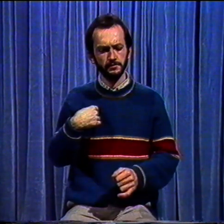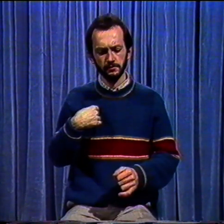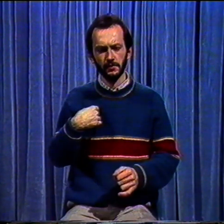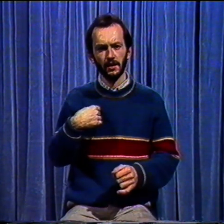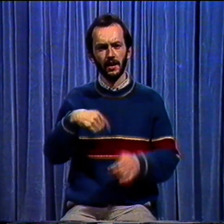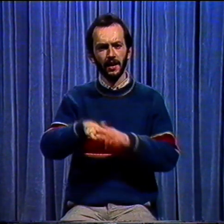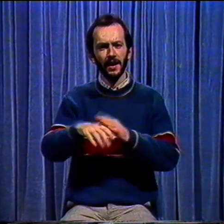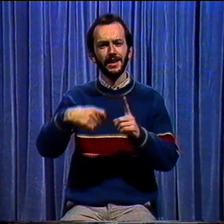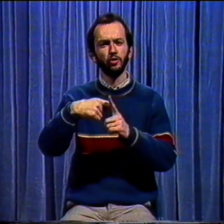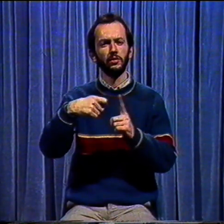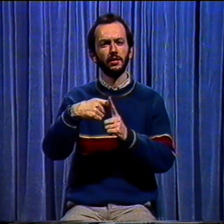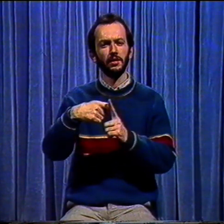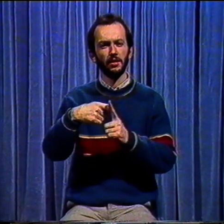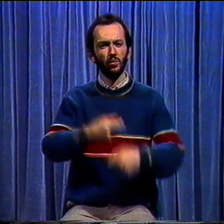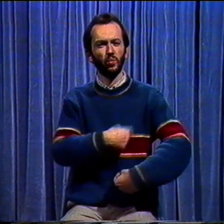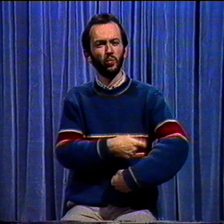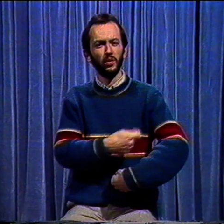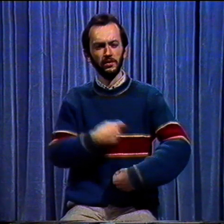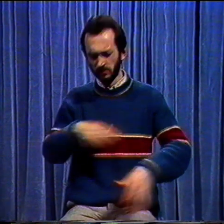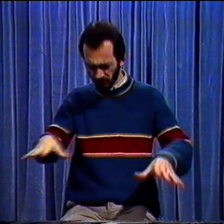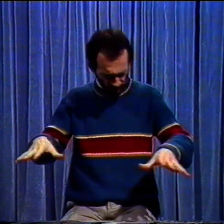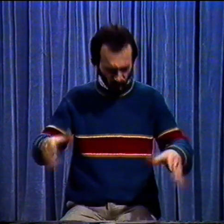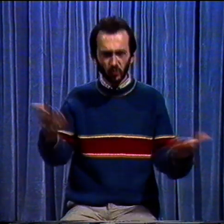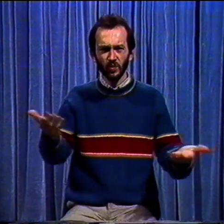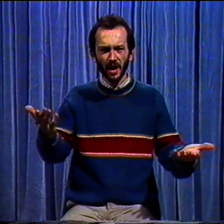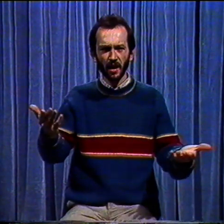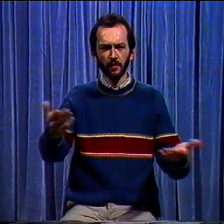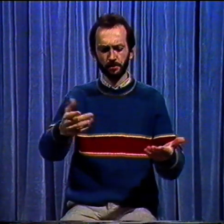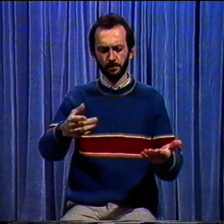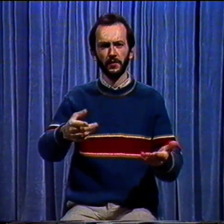Sometimes I'm in the kitchen cooking and I'm looking around. Where's the knife?